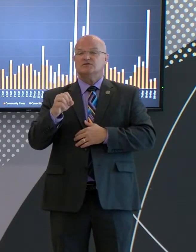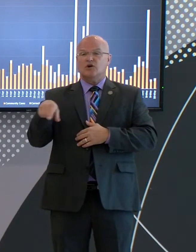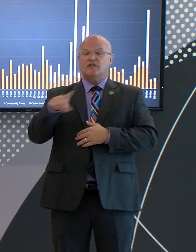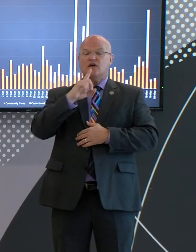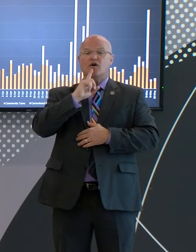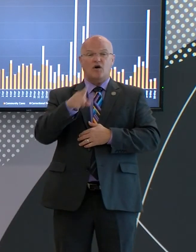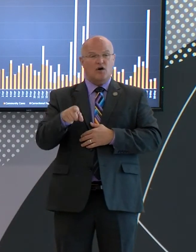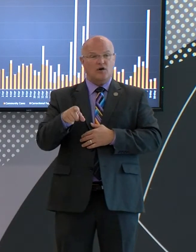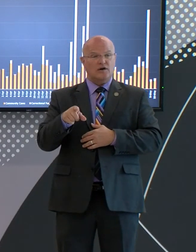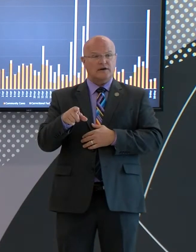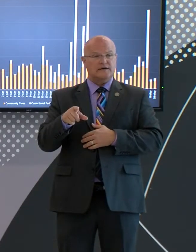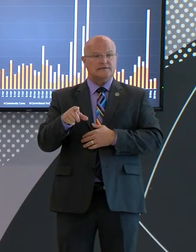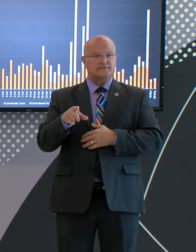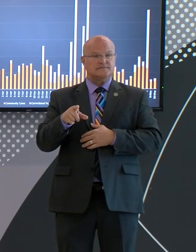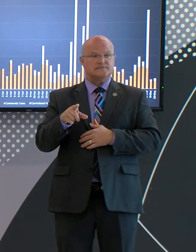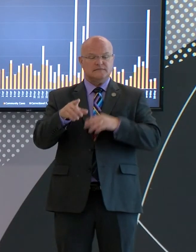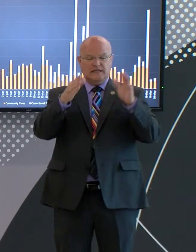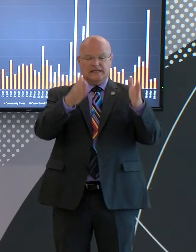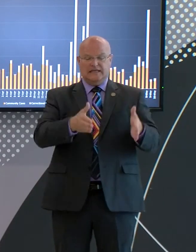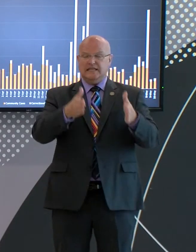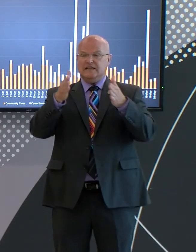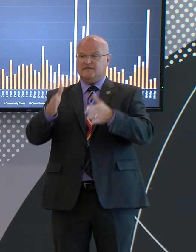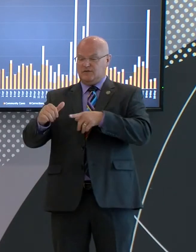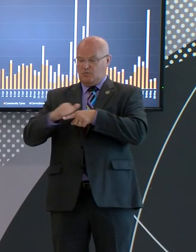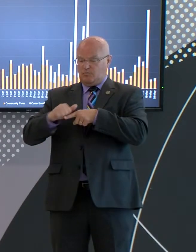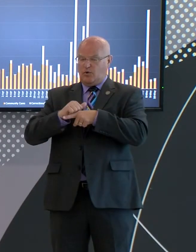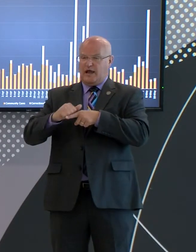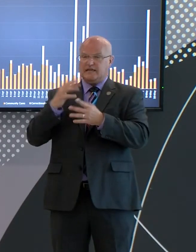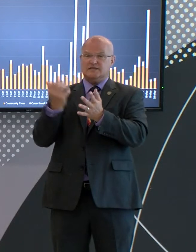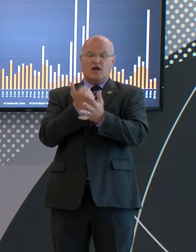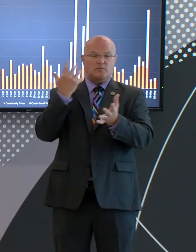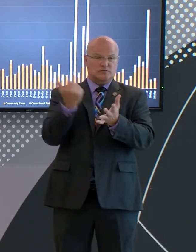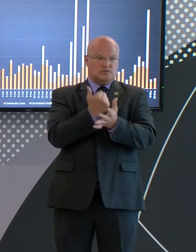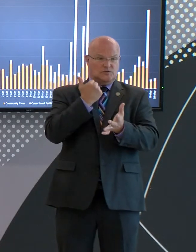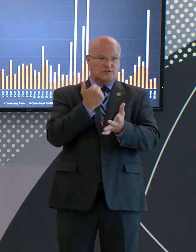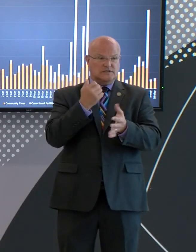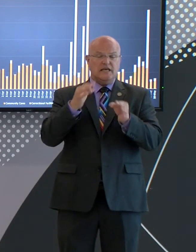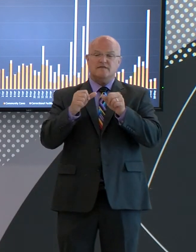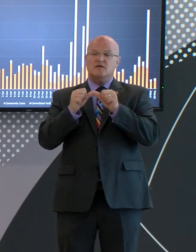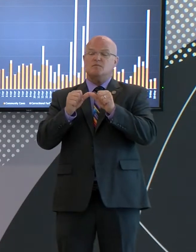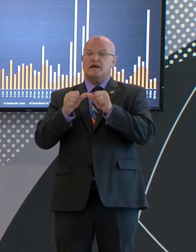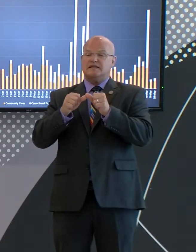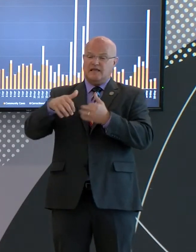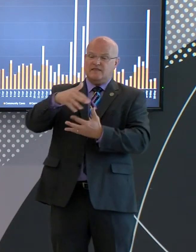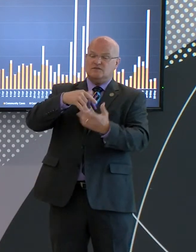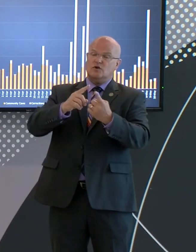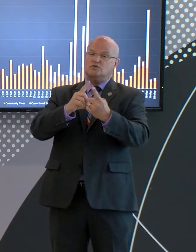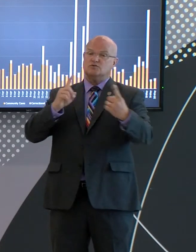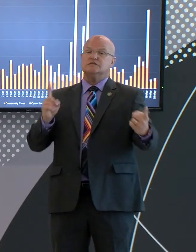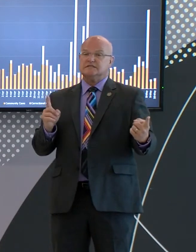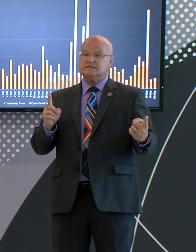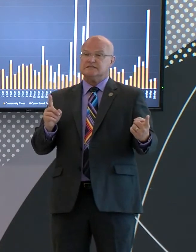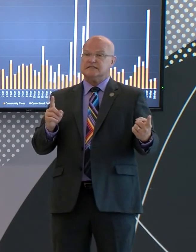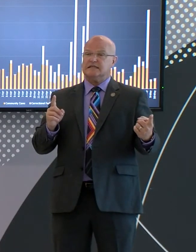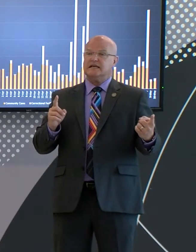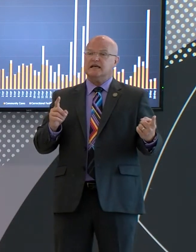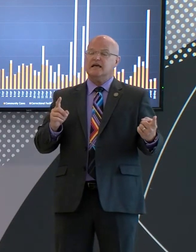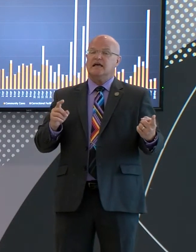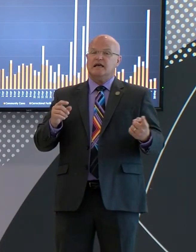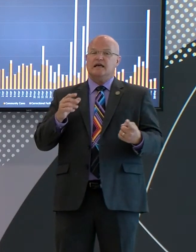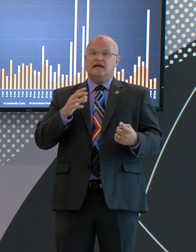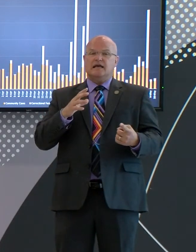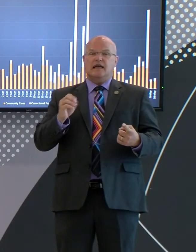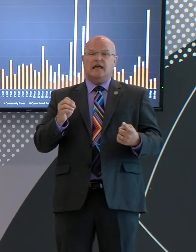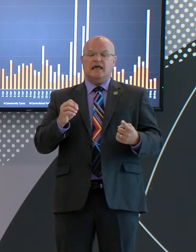there are individual practice opportunities if you maintain the social distancing